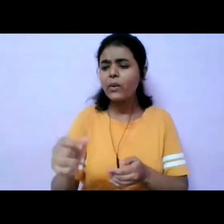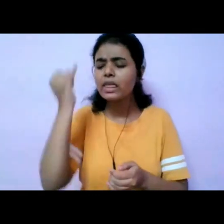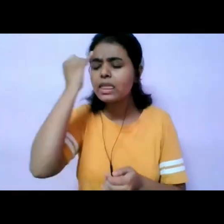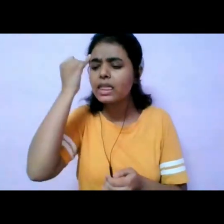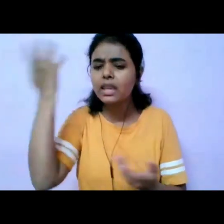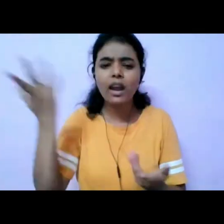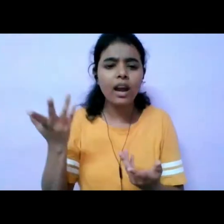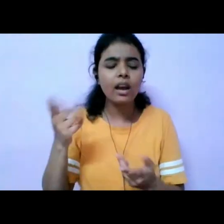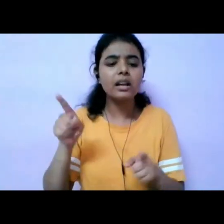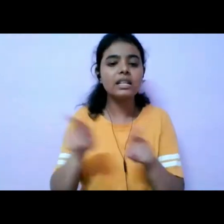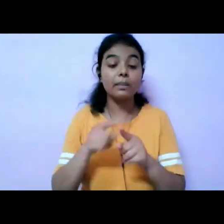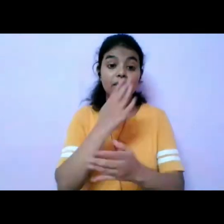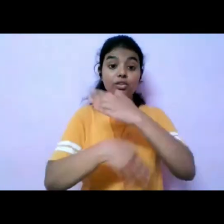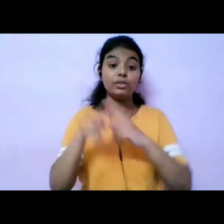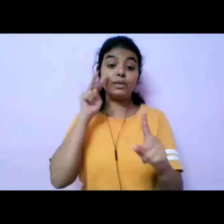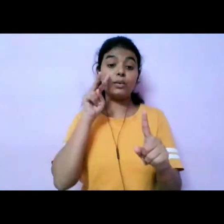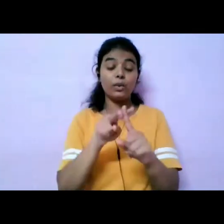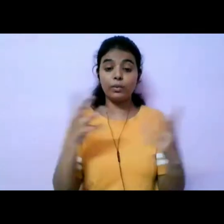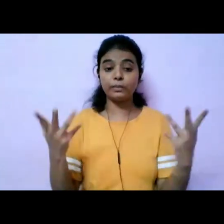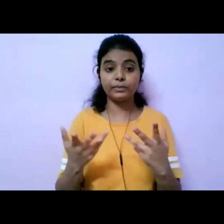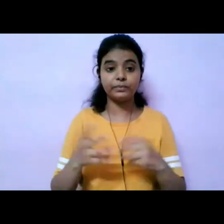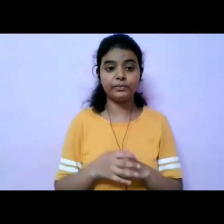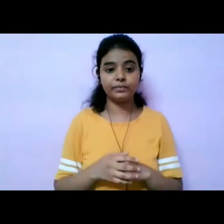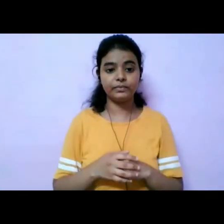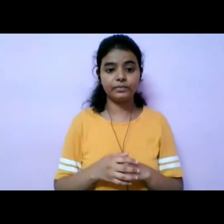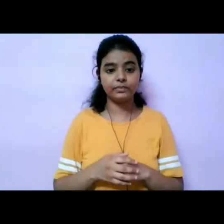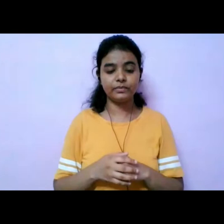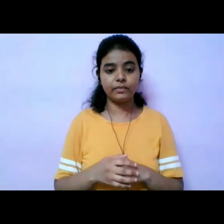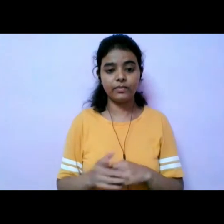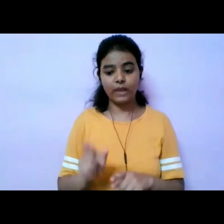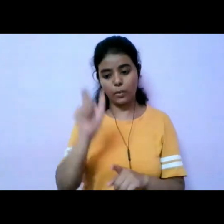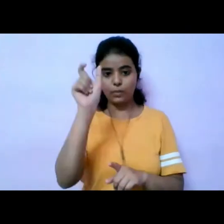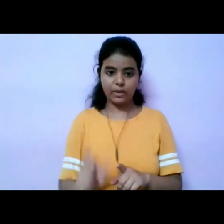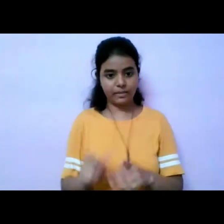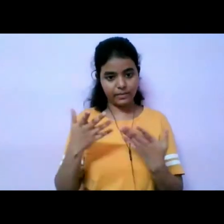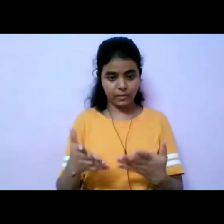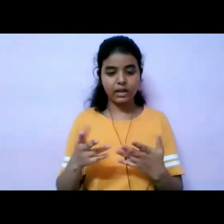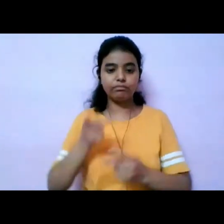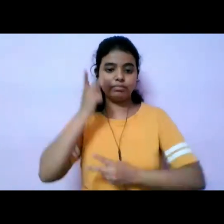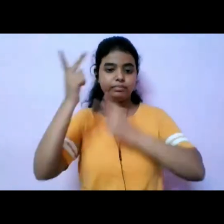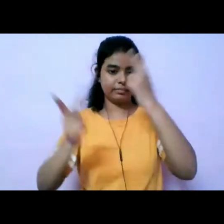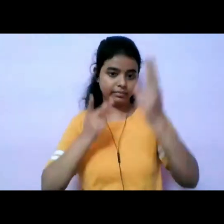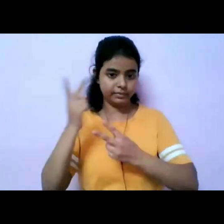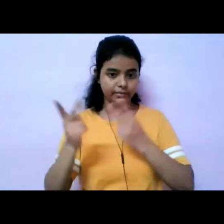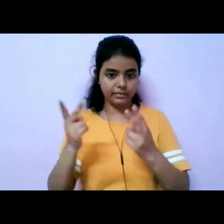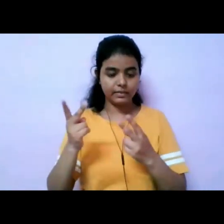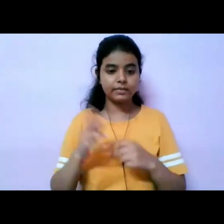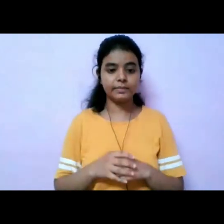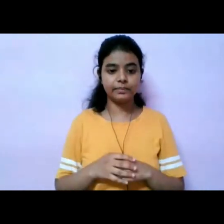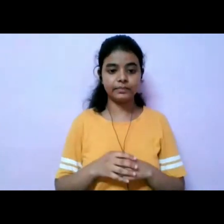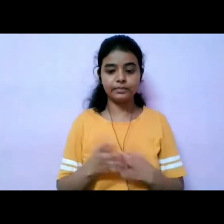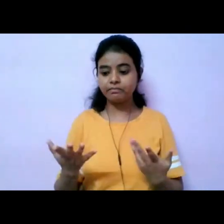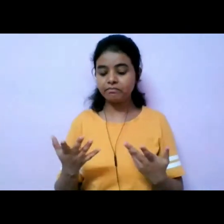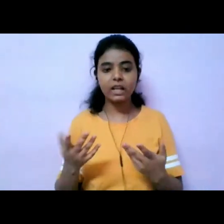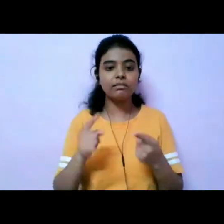From a disability perspective, one finds through travel that poverty, lack